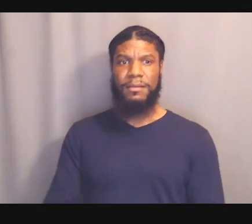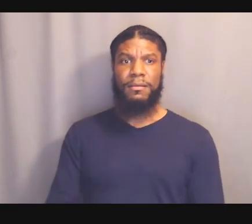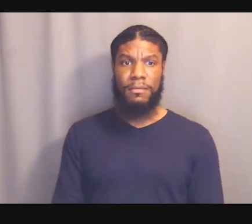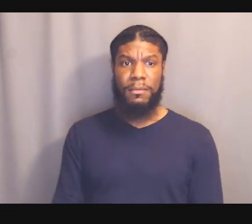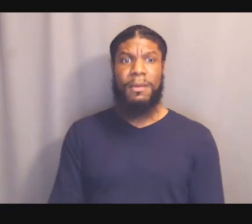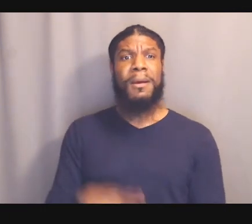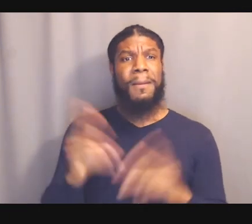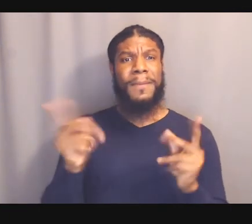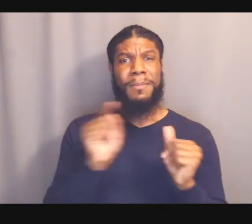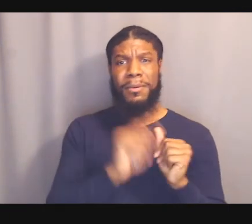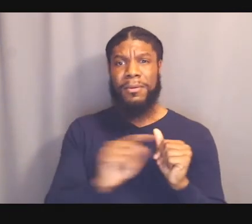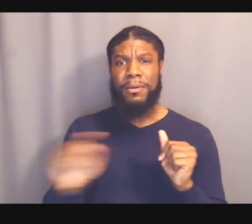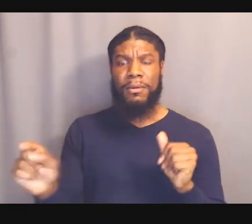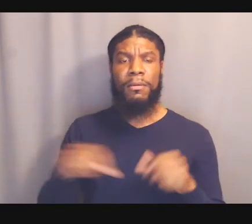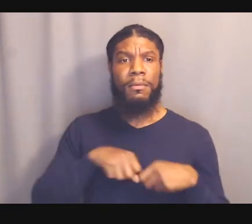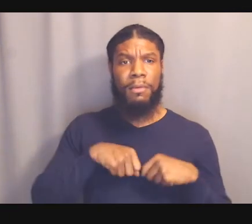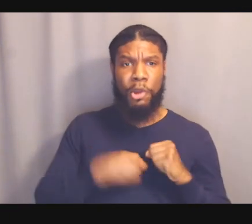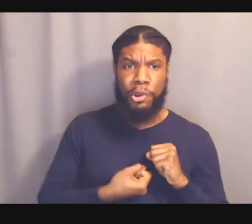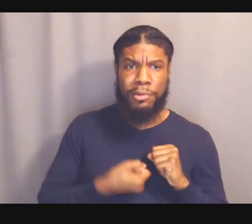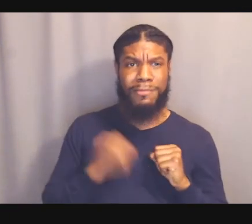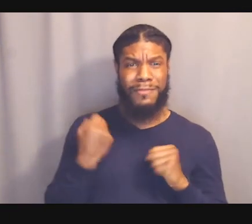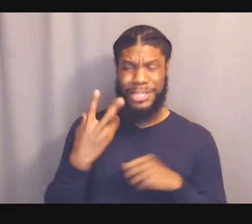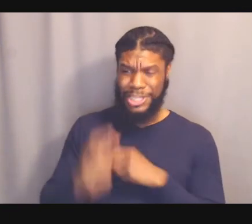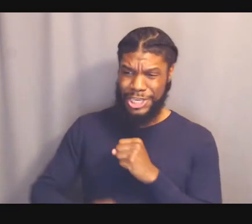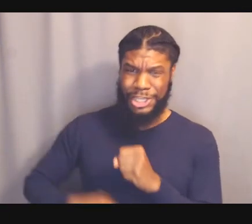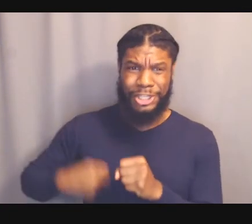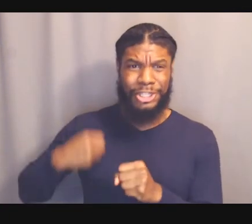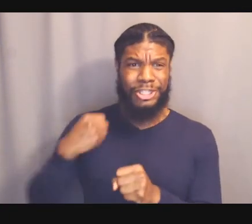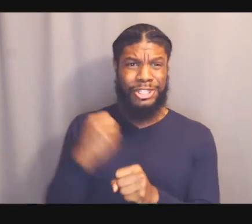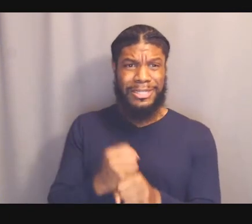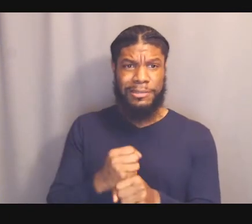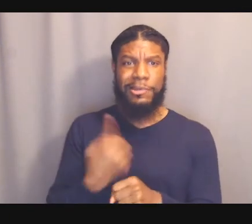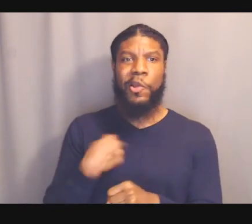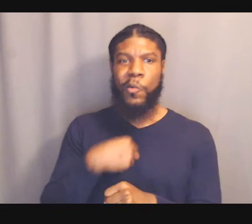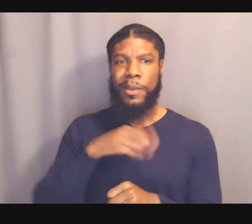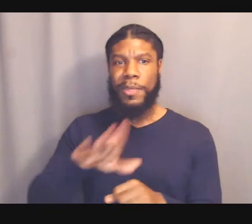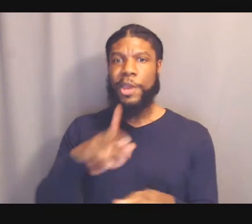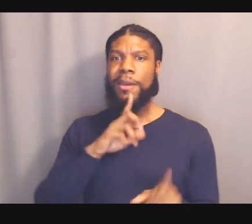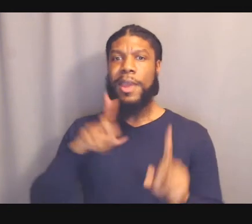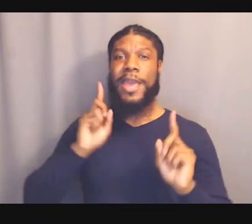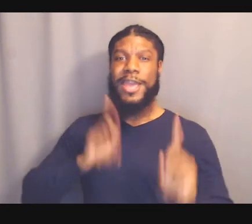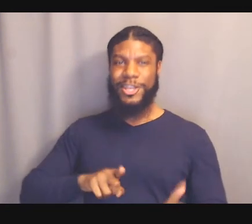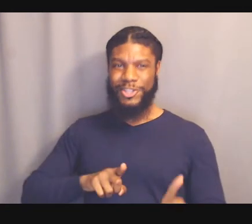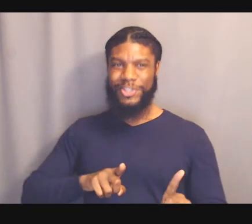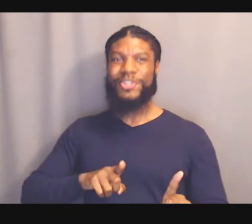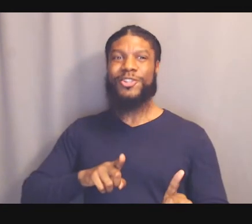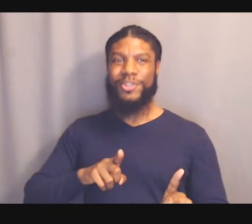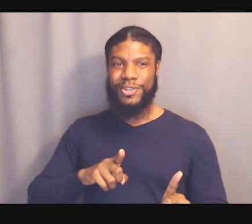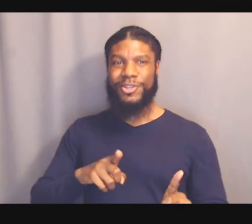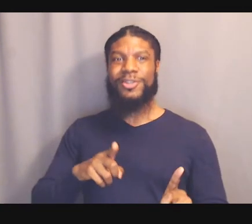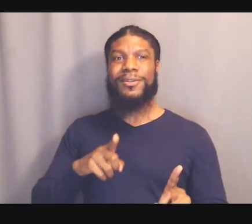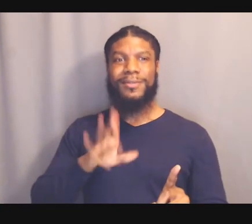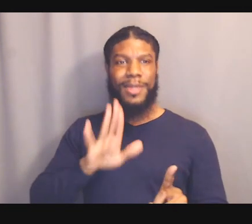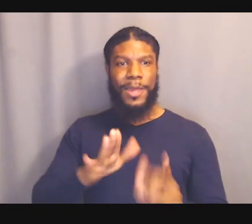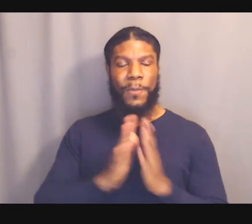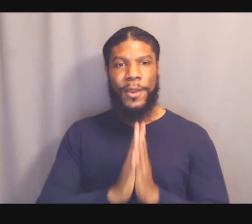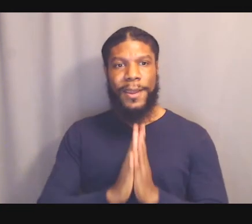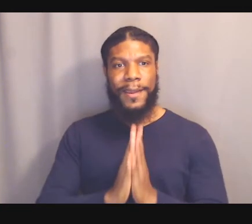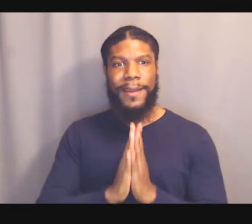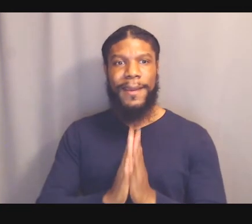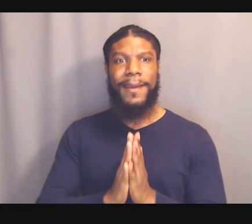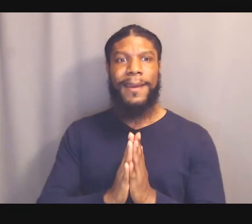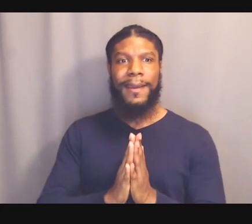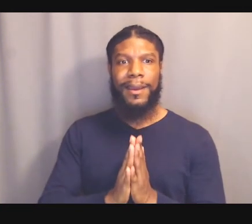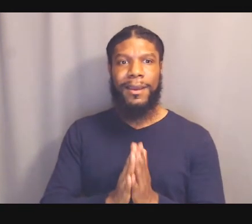hurting, who've been bent over for years, and we're the answer to what they've been praying for, even though they